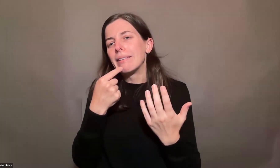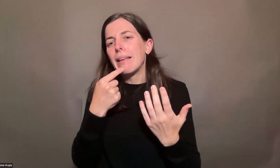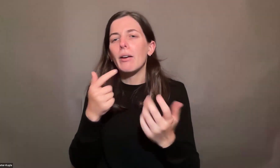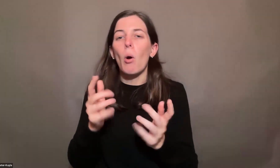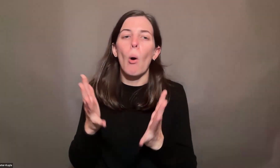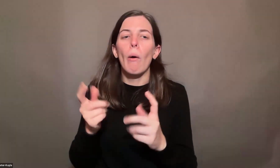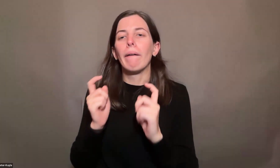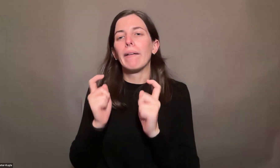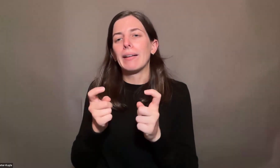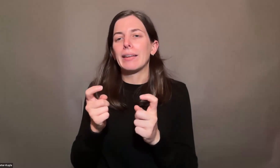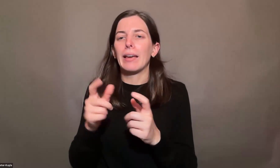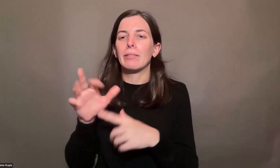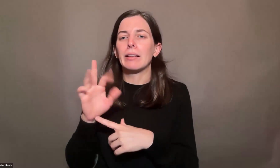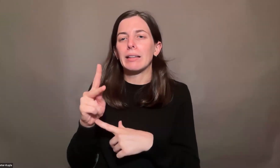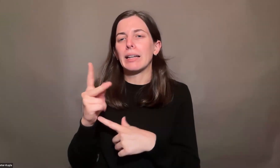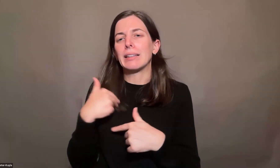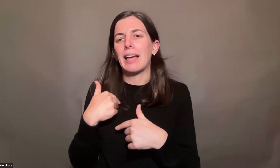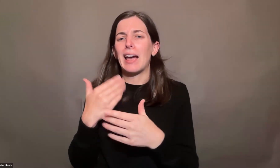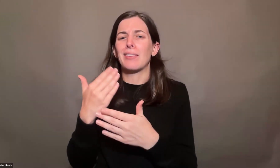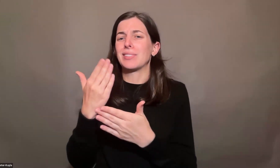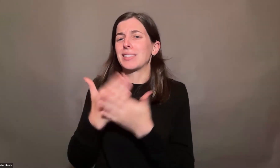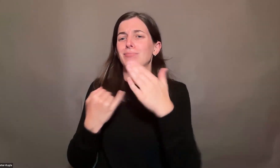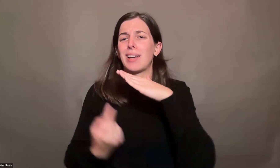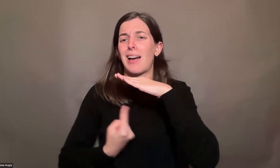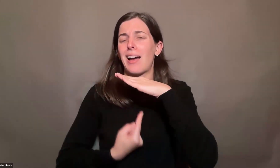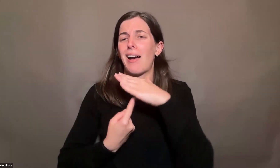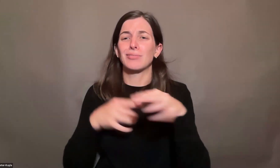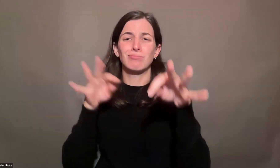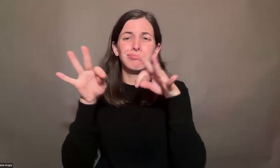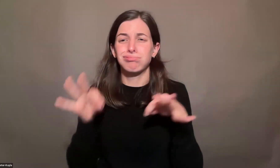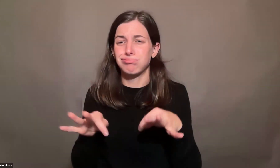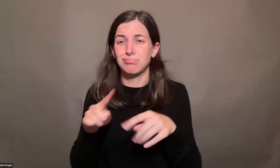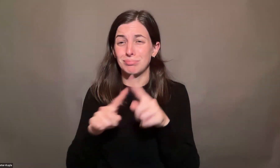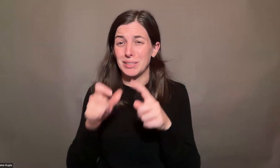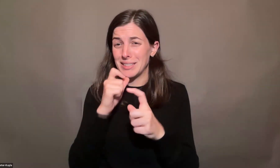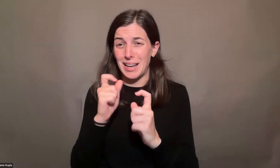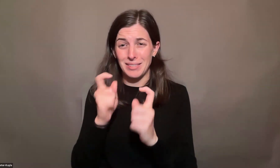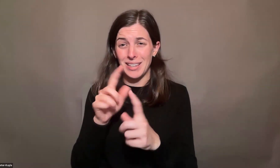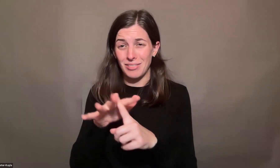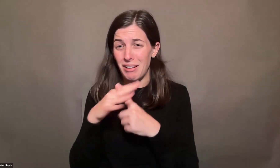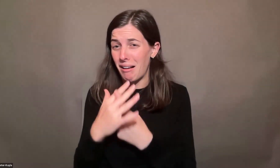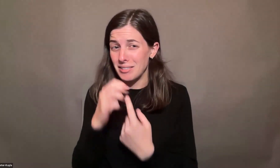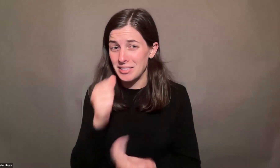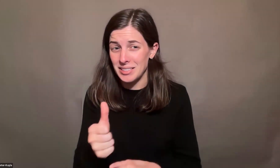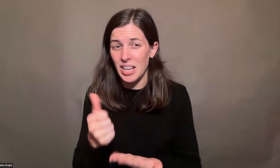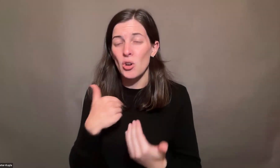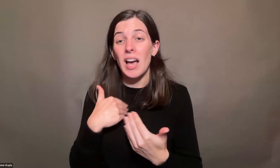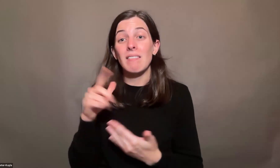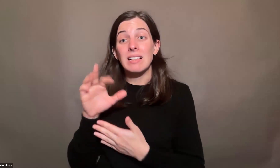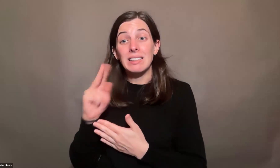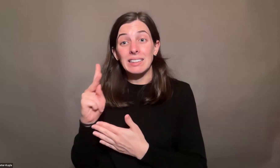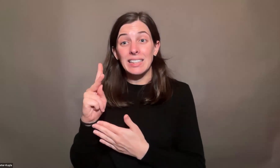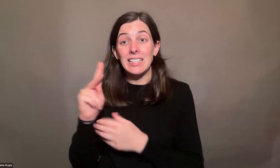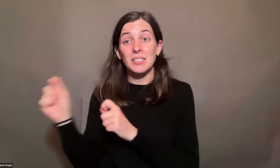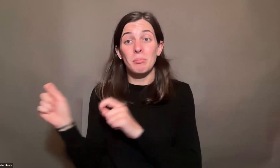no surrounding context. Screen reader users often will bring up a list of links to navigate through the content, and having link text like that is